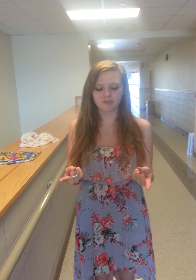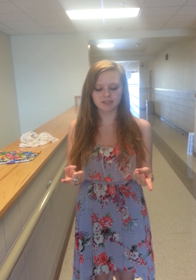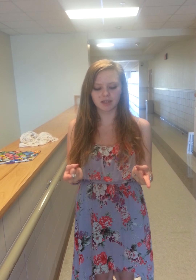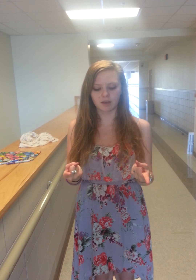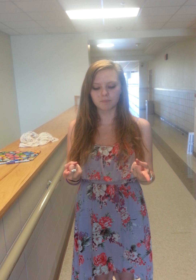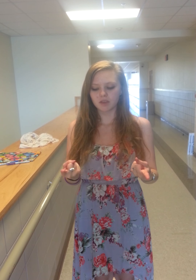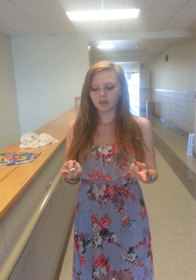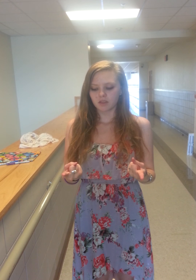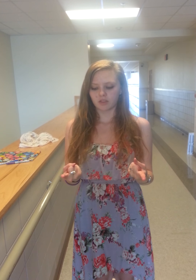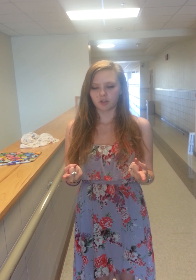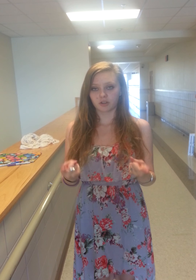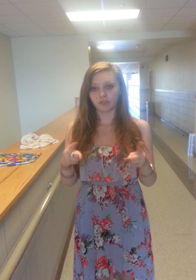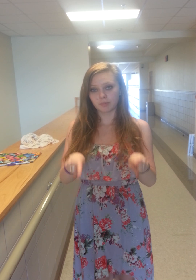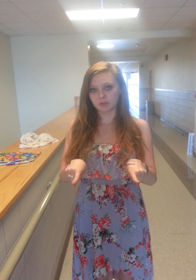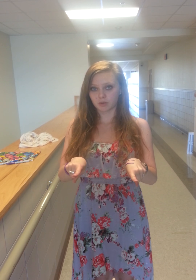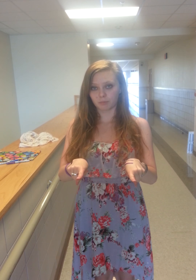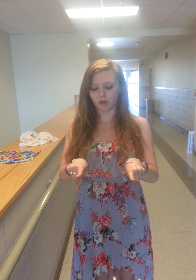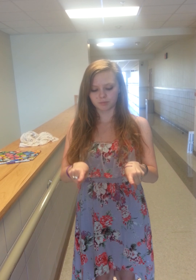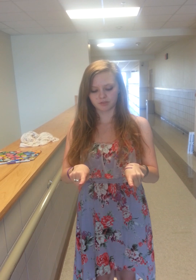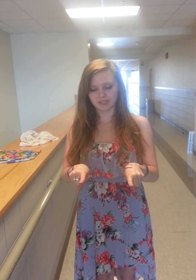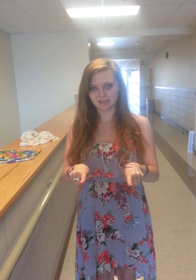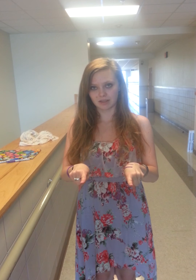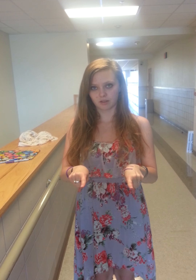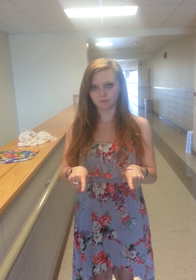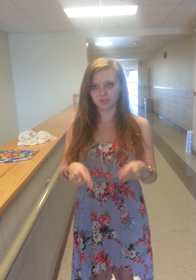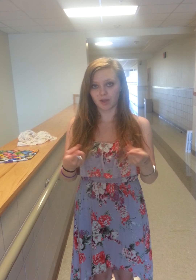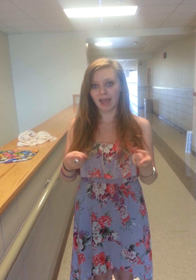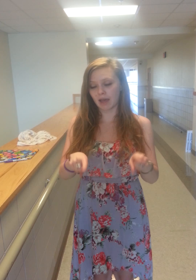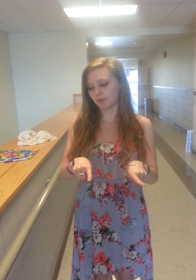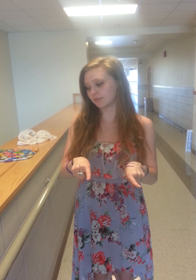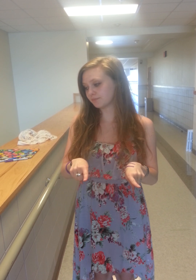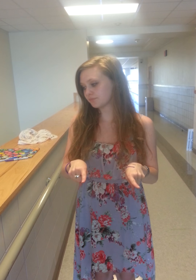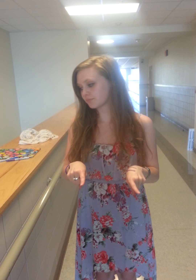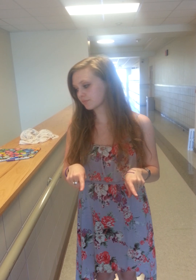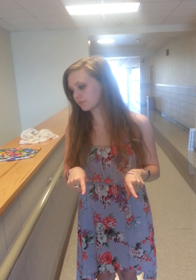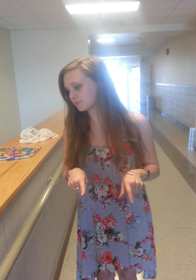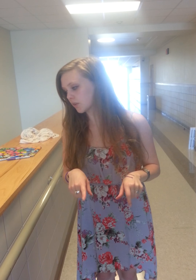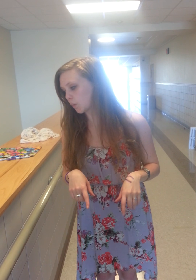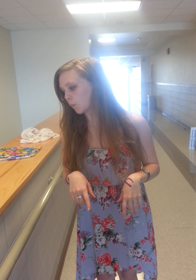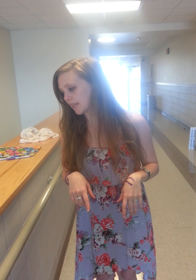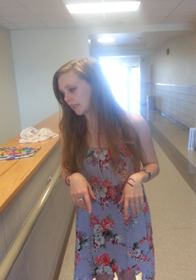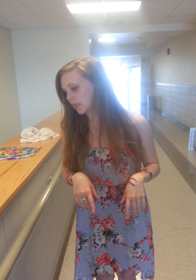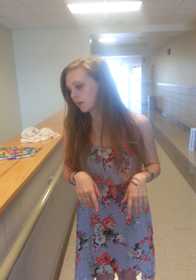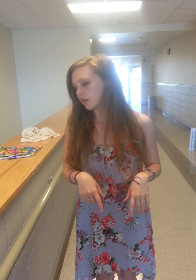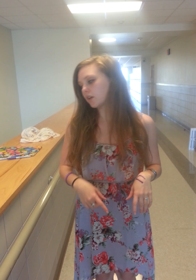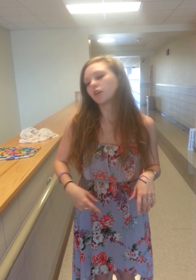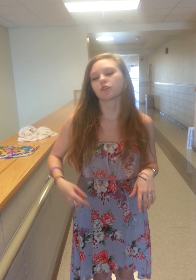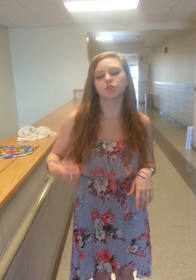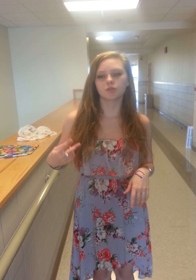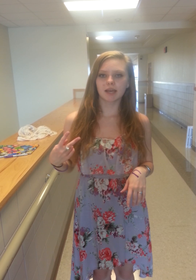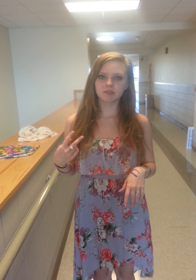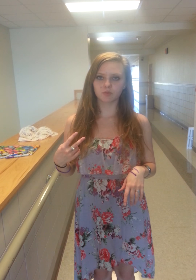facing up, and then you're going to flip them to where the palms are facing down. So happen. We, there's two types of